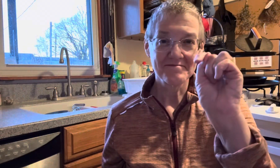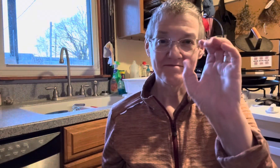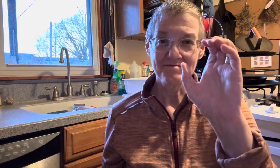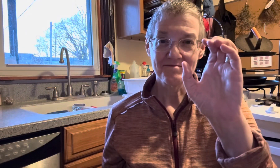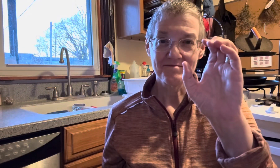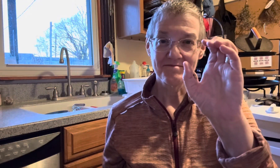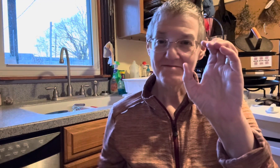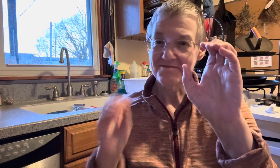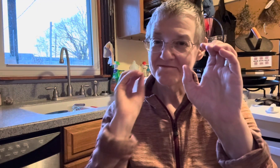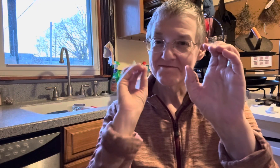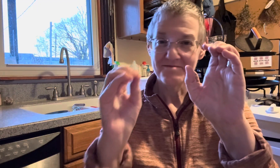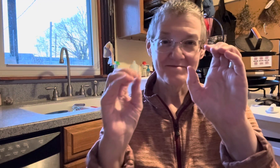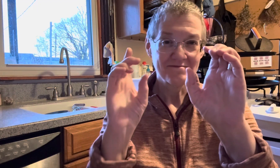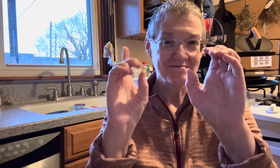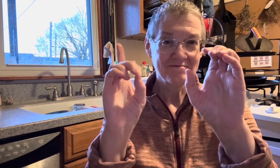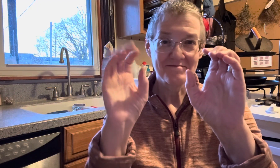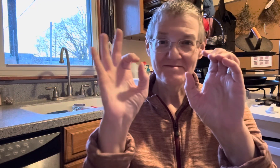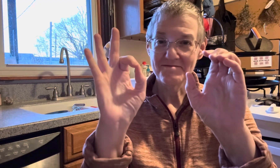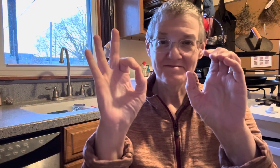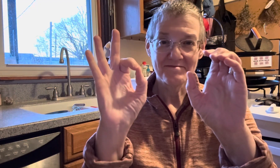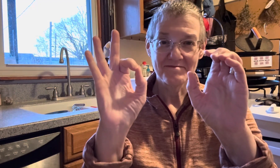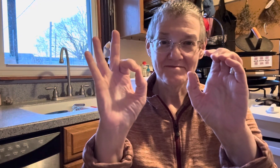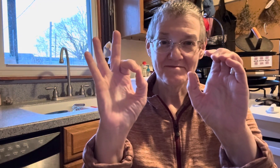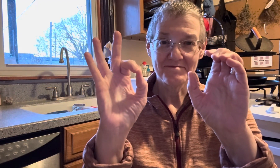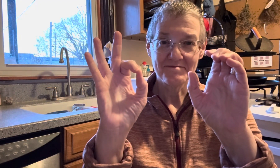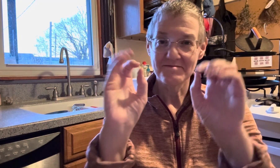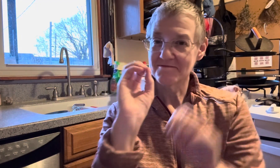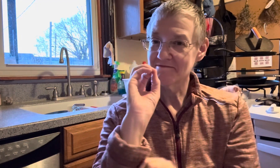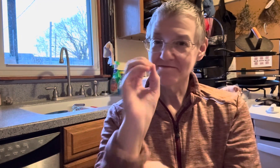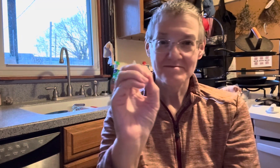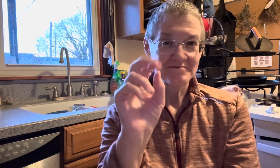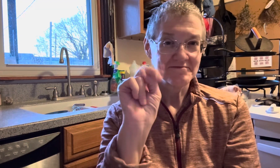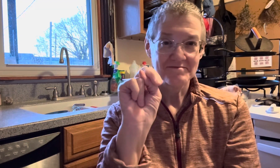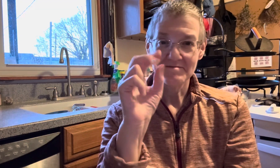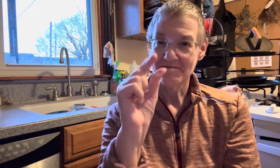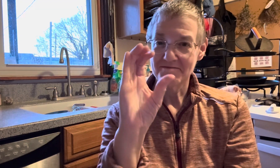There are no total carbs and there's no dietary fiber.